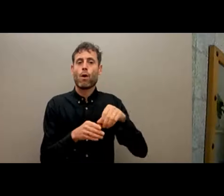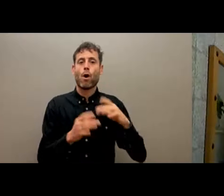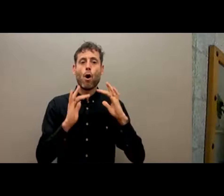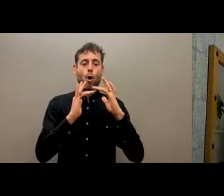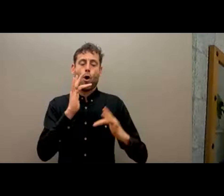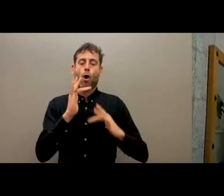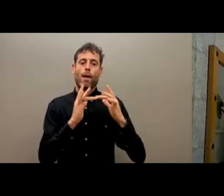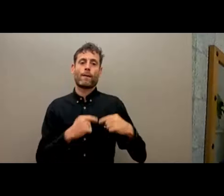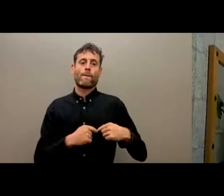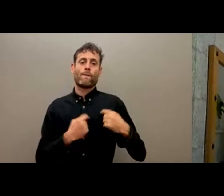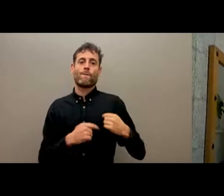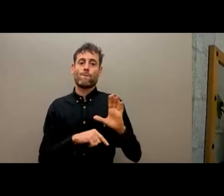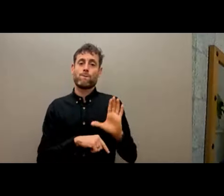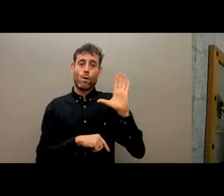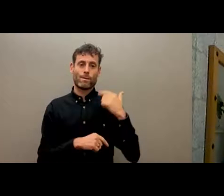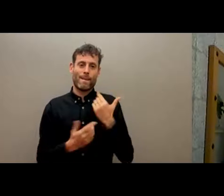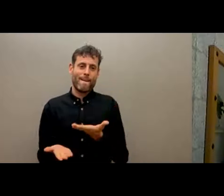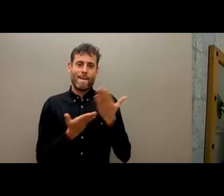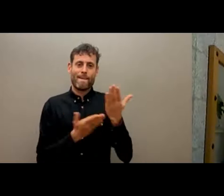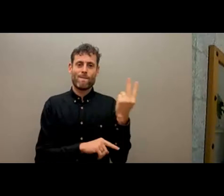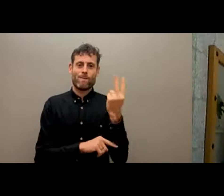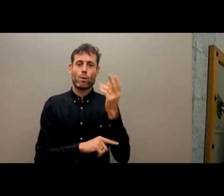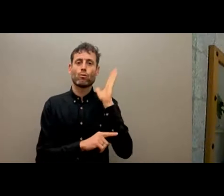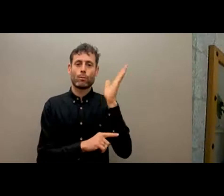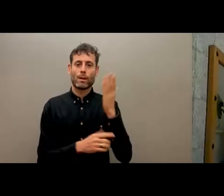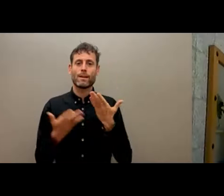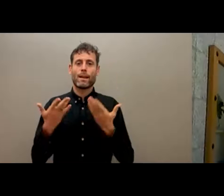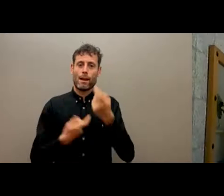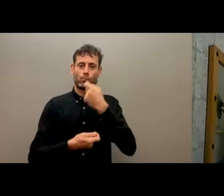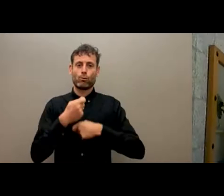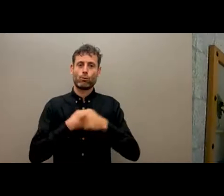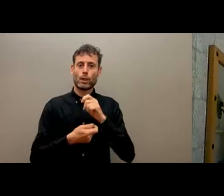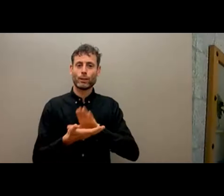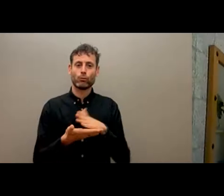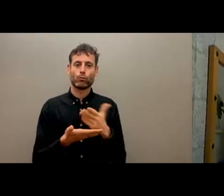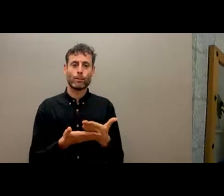now to Camilla and Ailey, and I welcome you both, and over to you. Thank you.